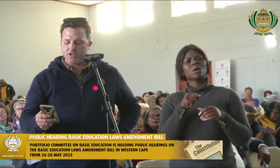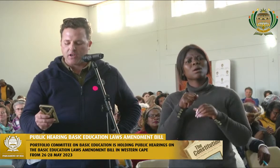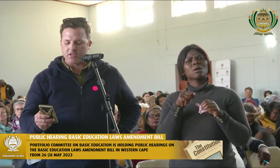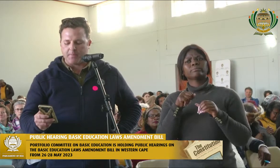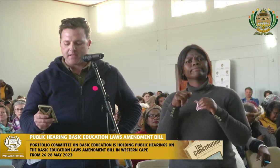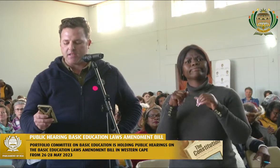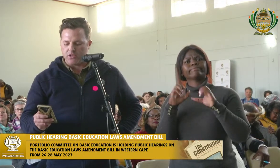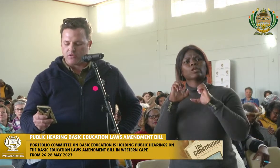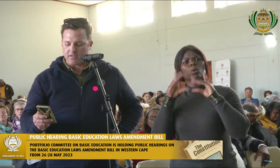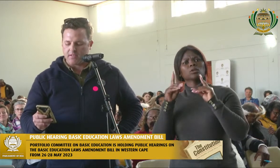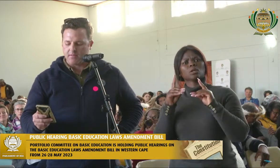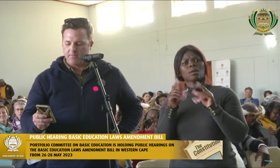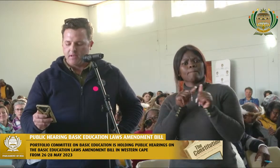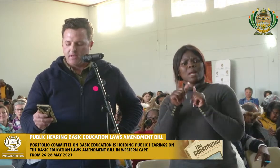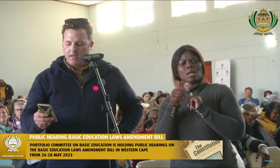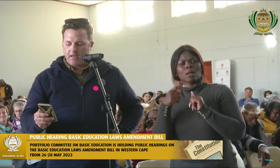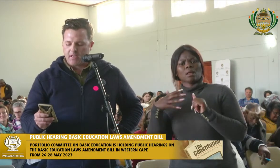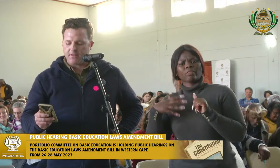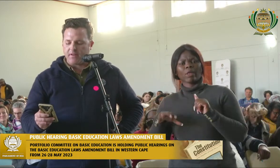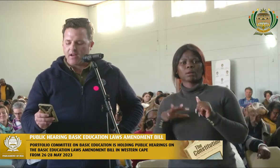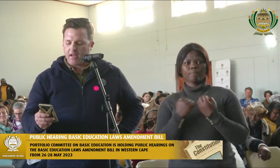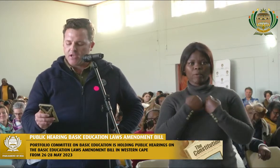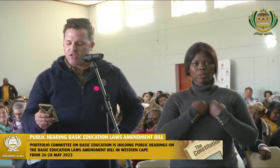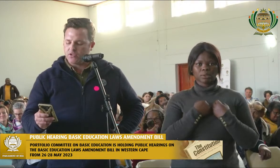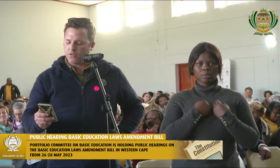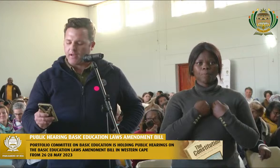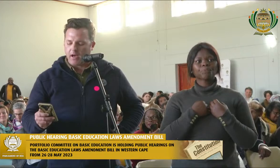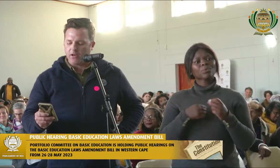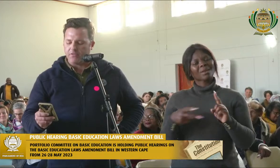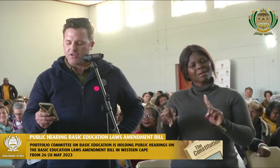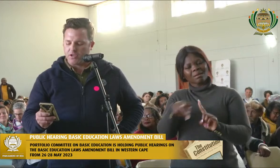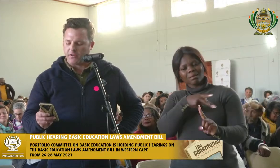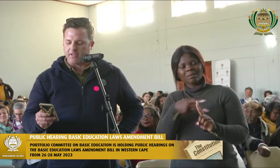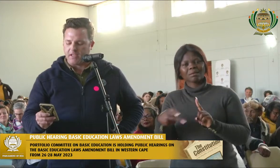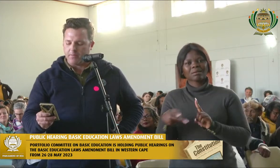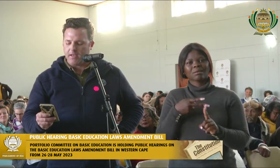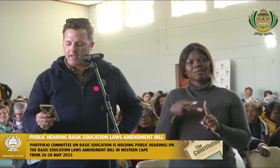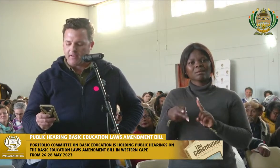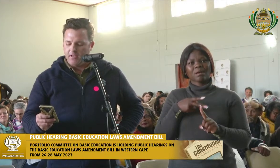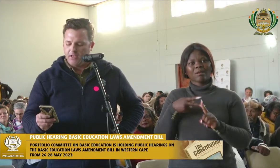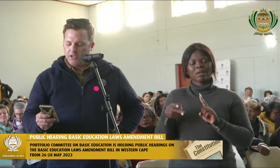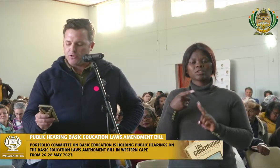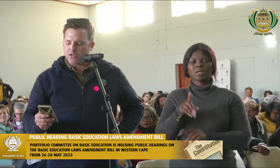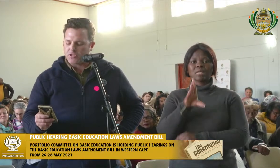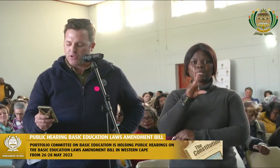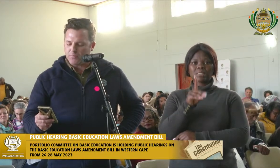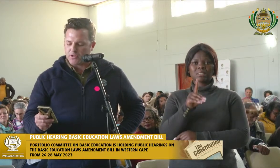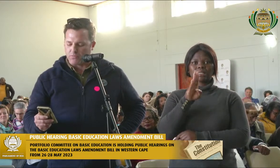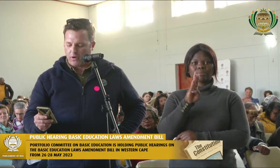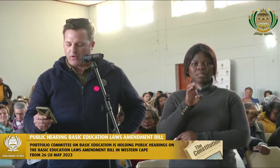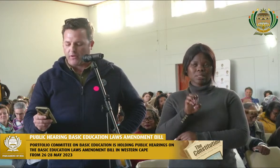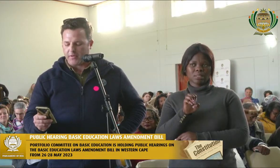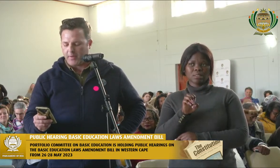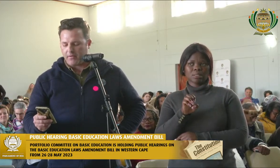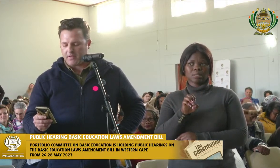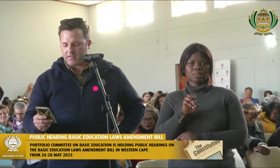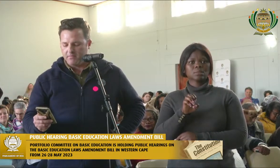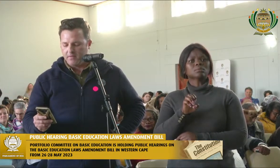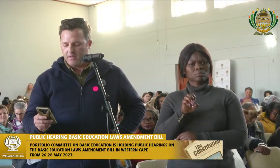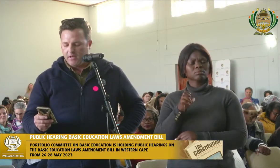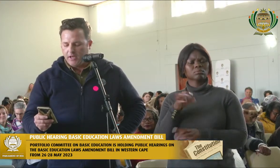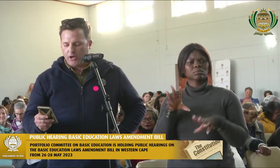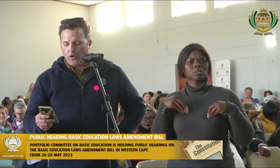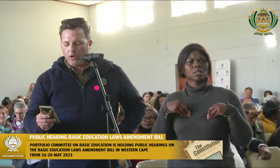or her child's best interests. It is a violation to allow an official of the DBE to usurp this role of the